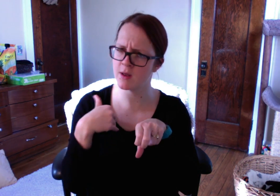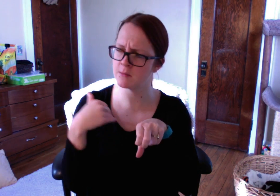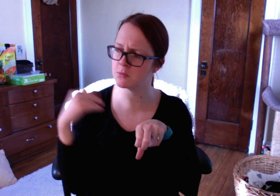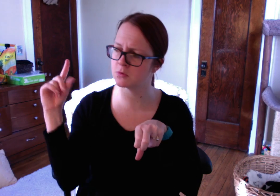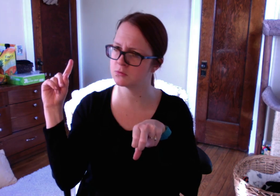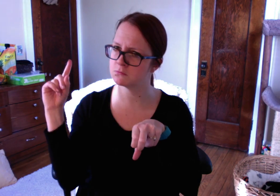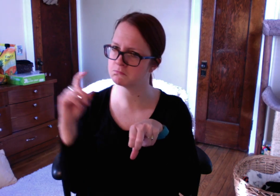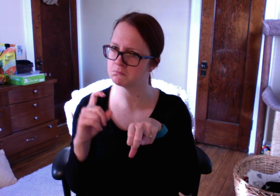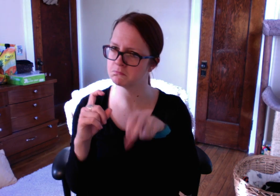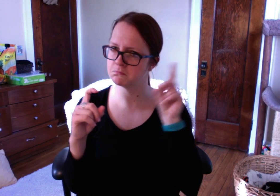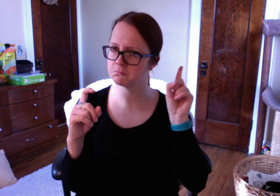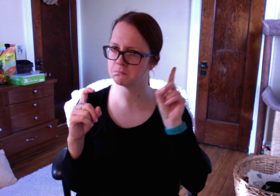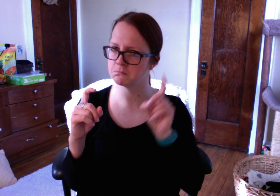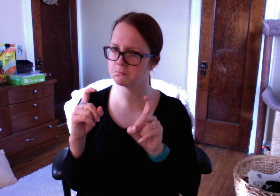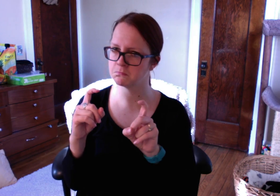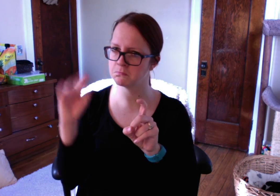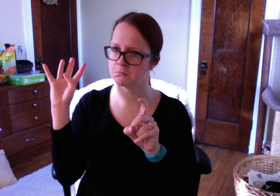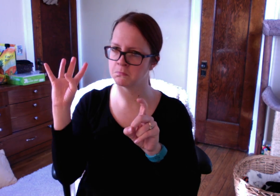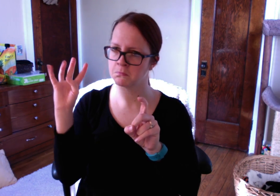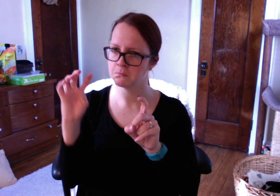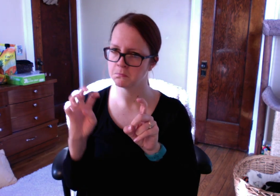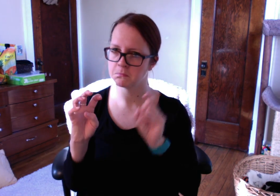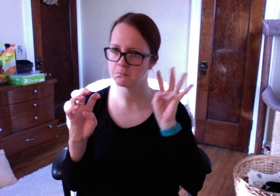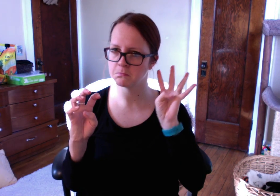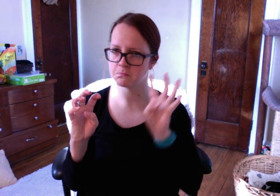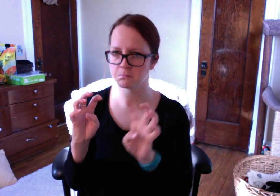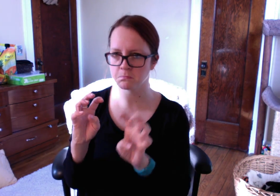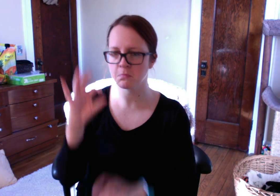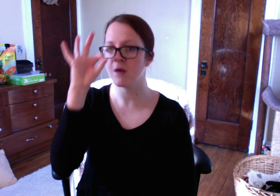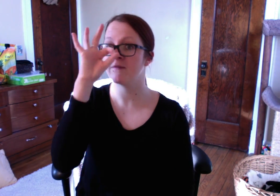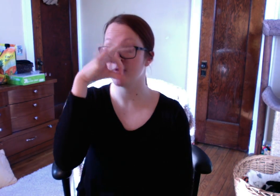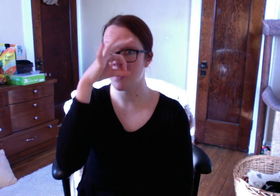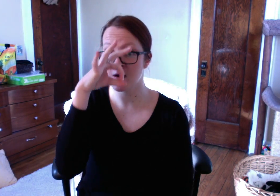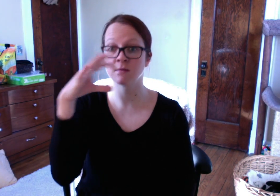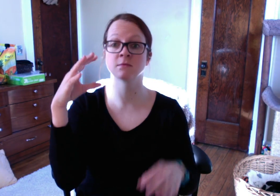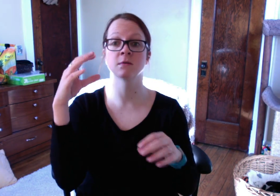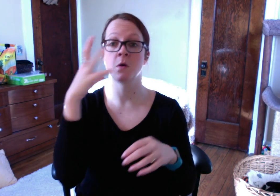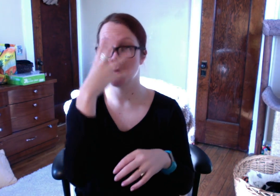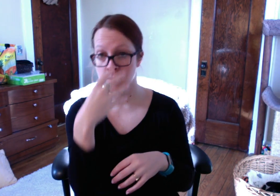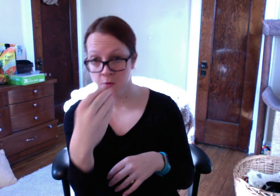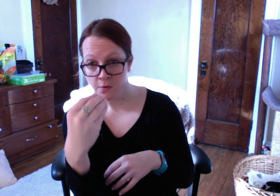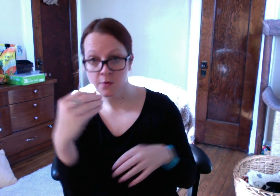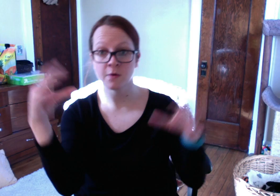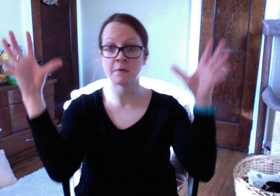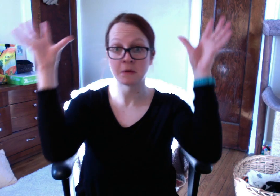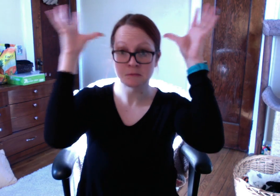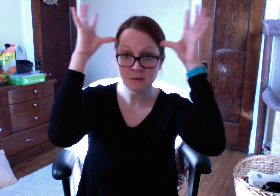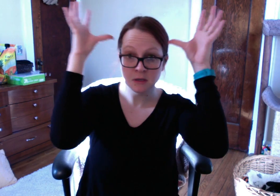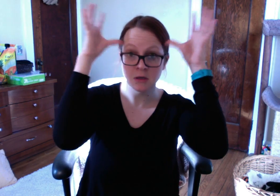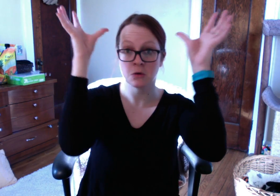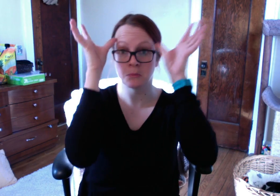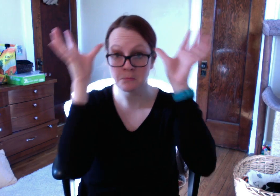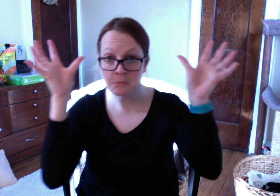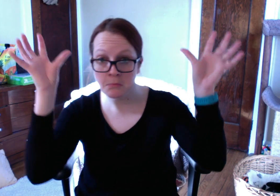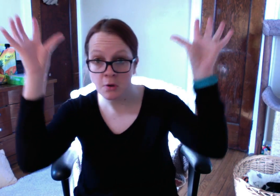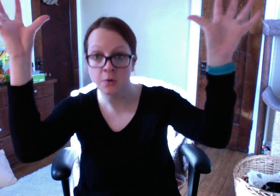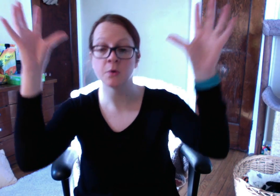gathered around them. Fox and wolf, deer and moose, rabbit and porcupine,